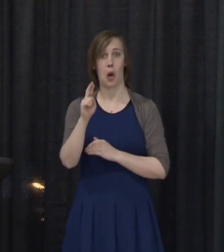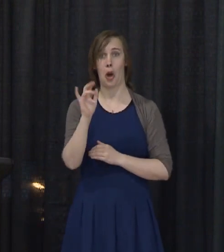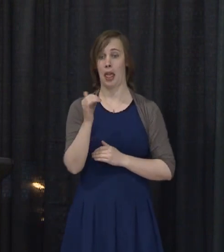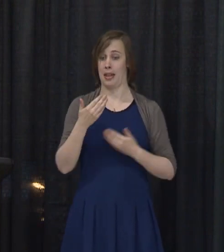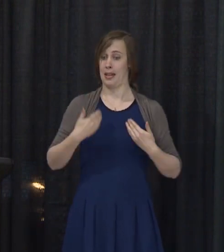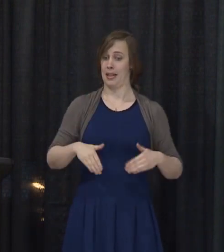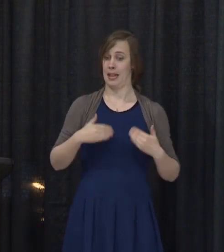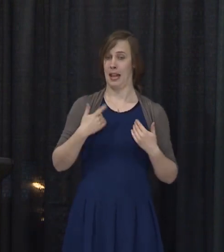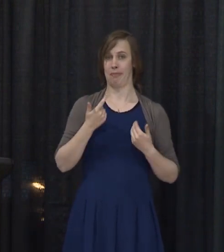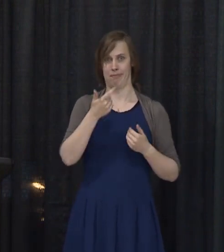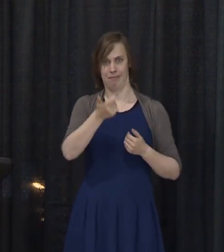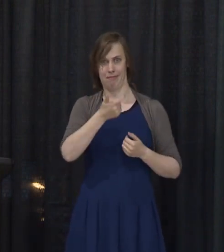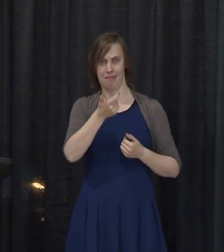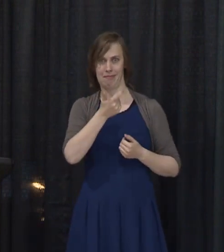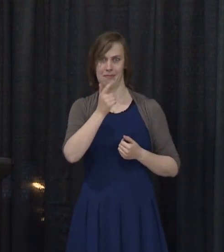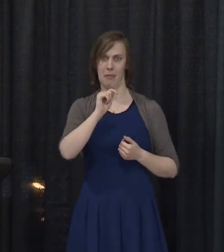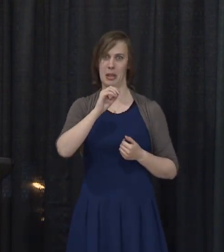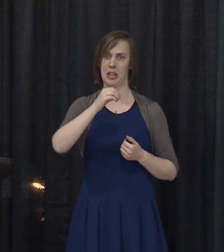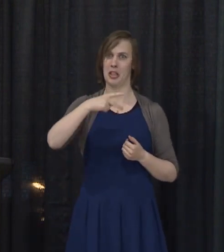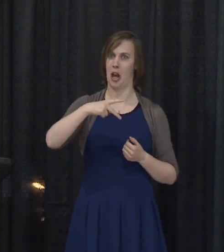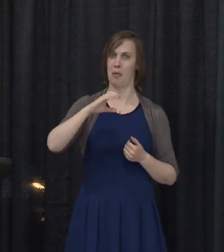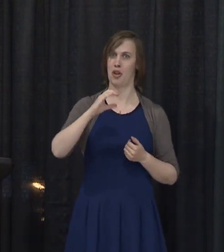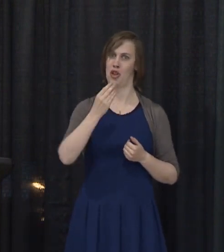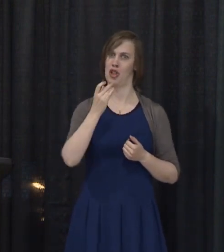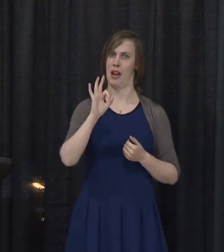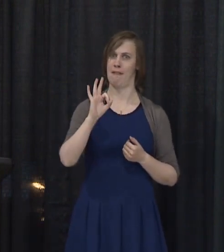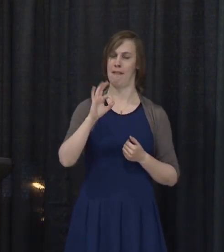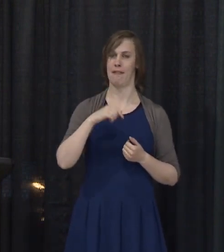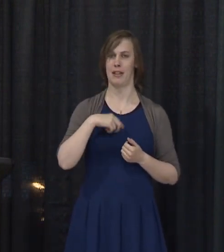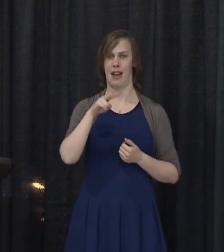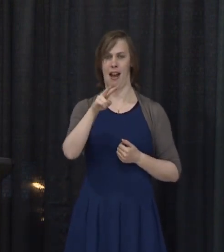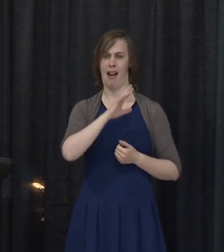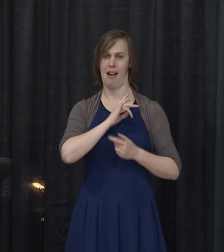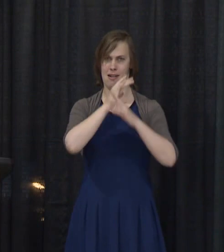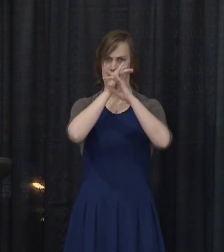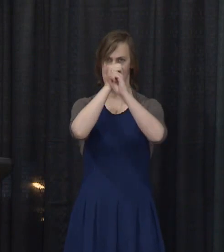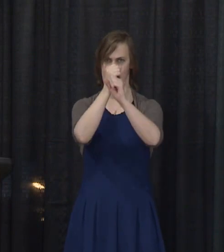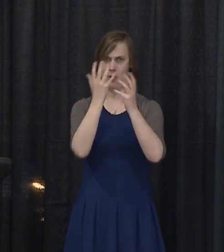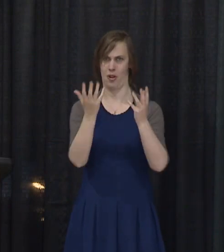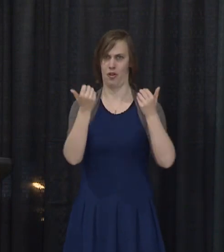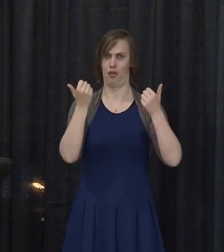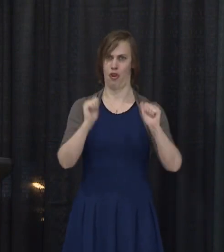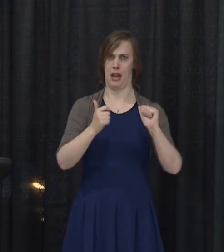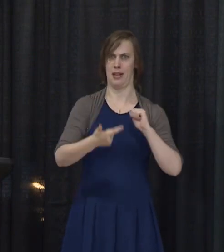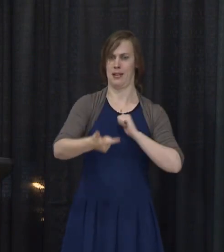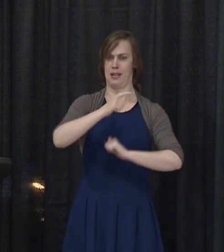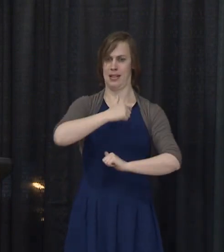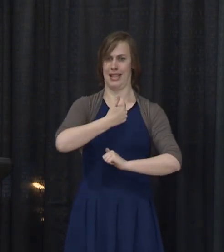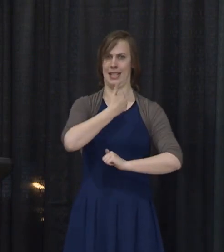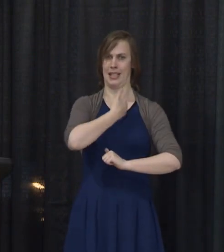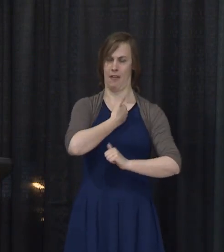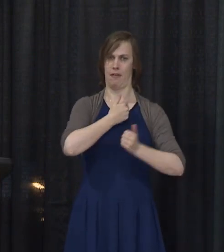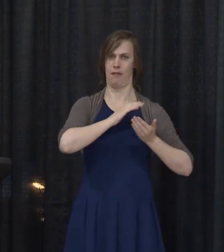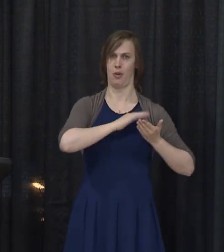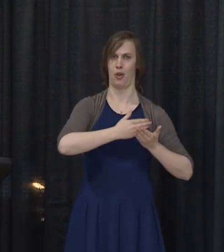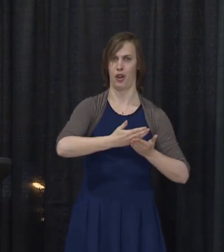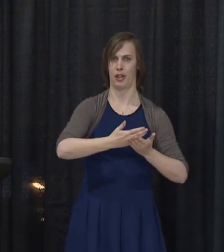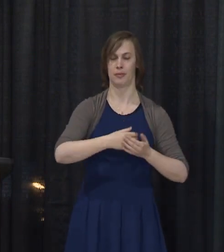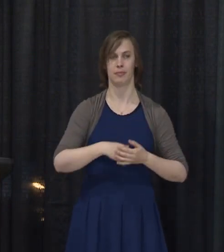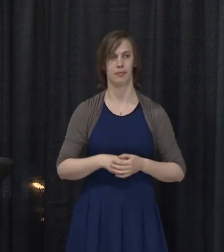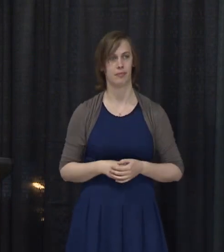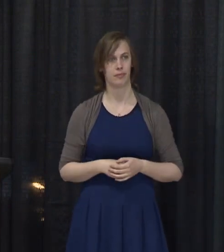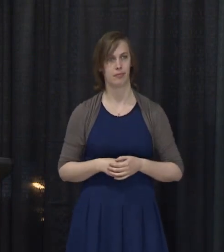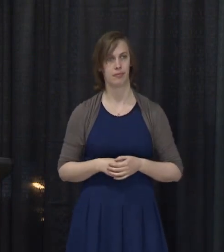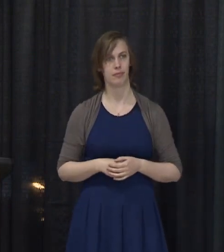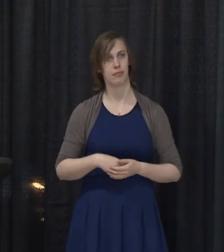Chef to avoid making ganache any longer. NSCC gives us an intimate, intensive environment to test